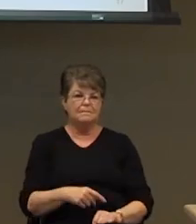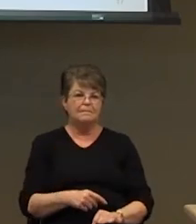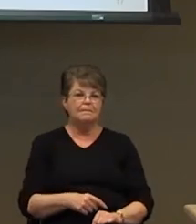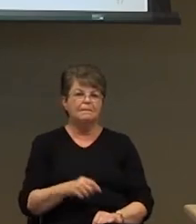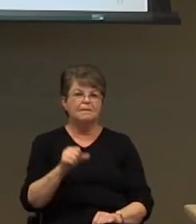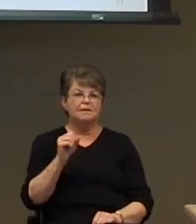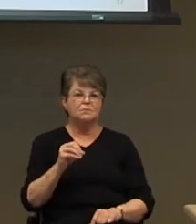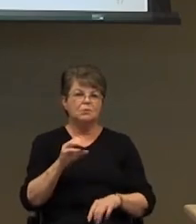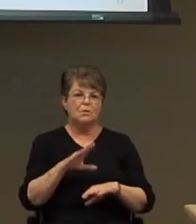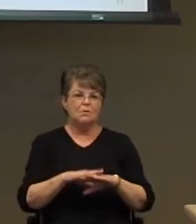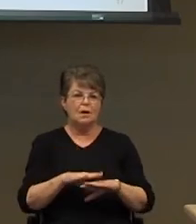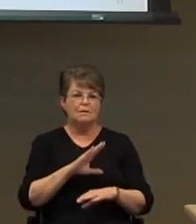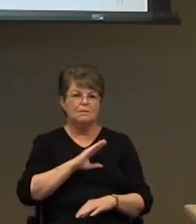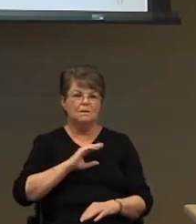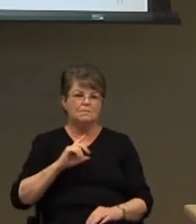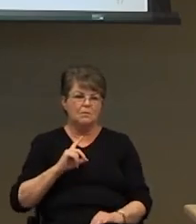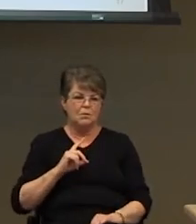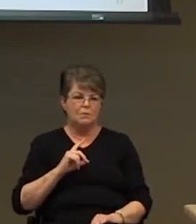And so on the board,